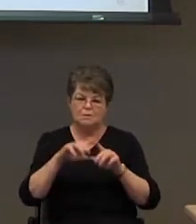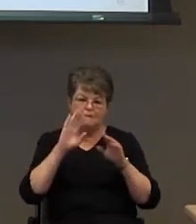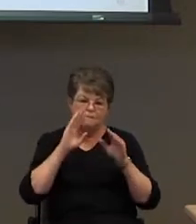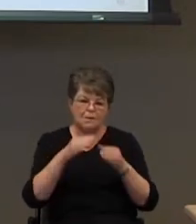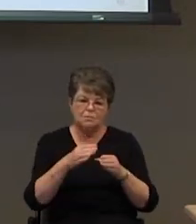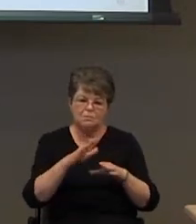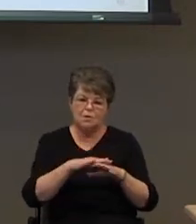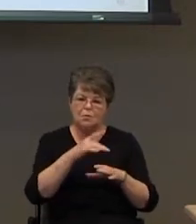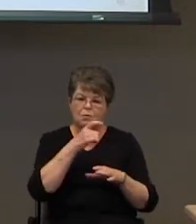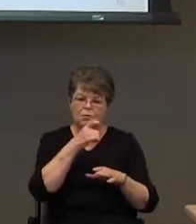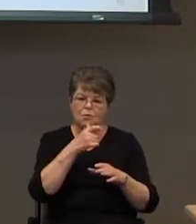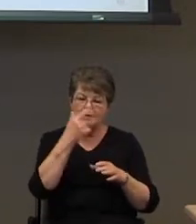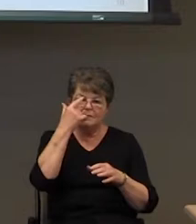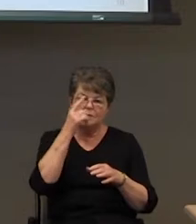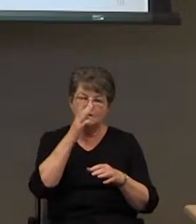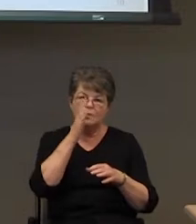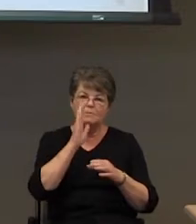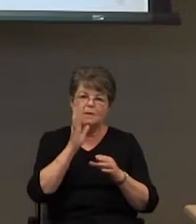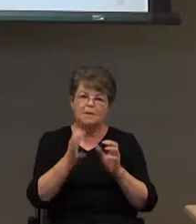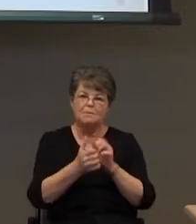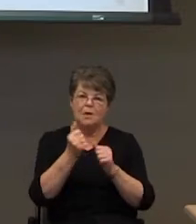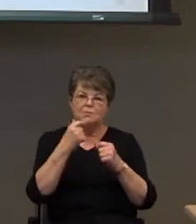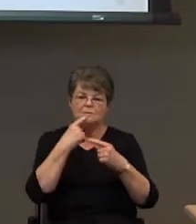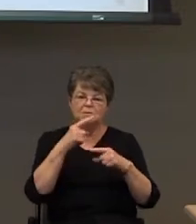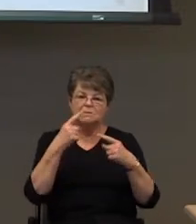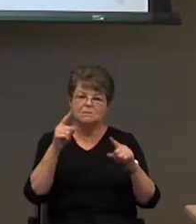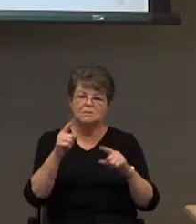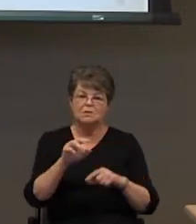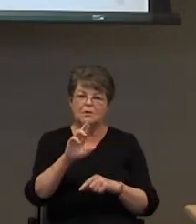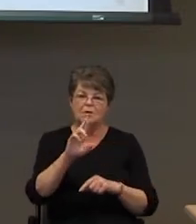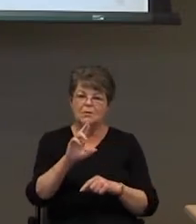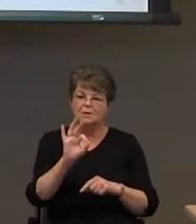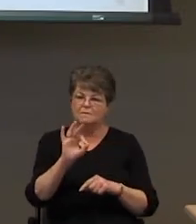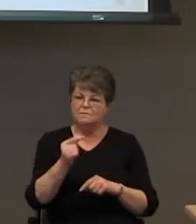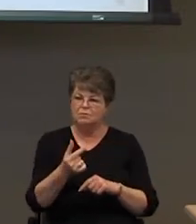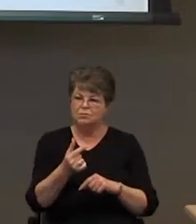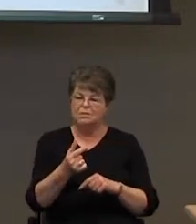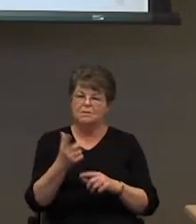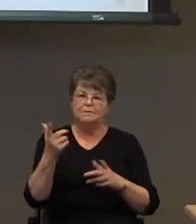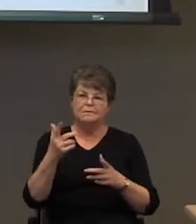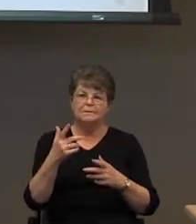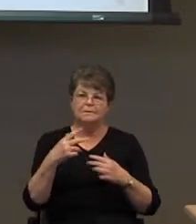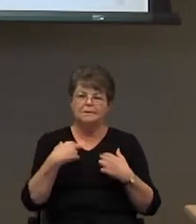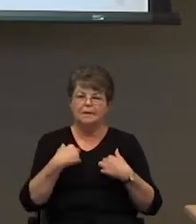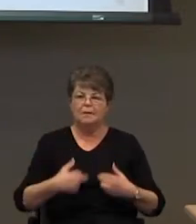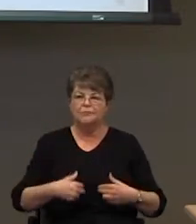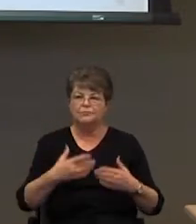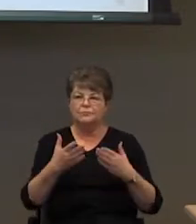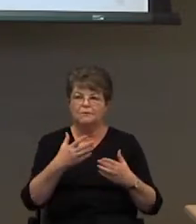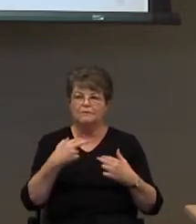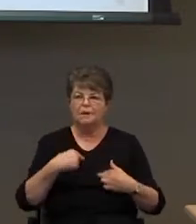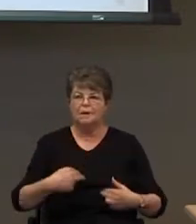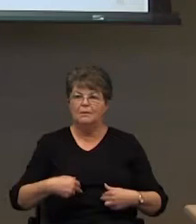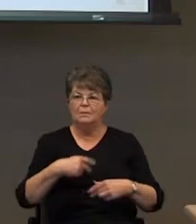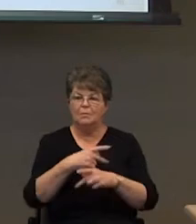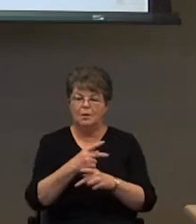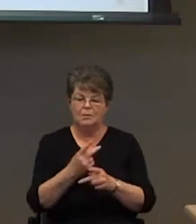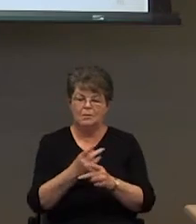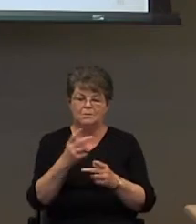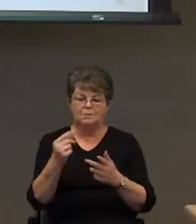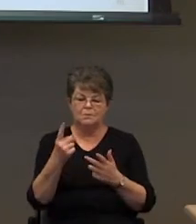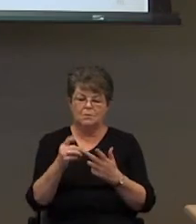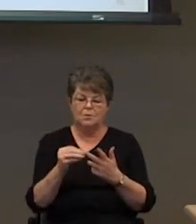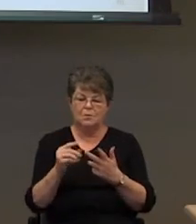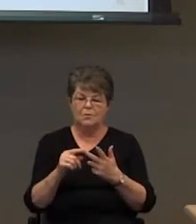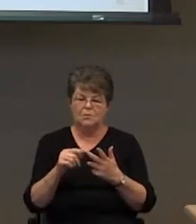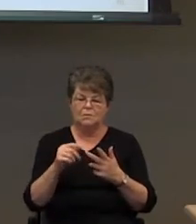to be most successful. From RKG's perspective, advanced manufacturing, logistics, health services, and health products, I think are the three that I would